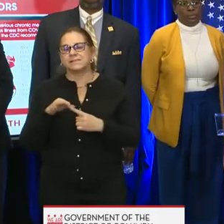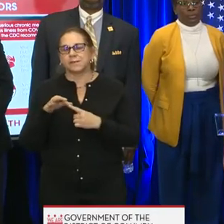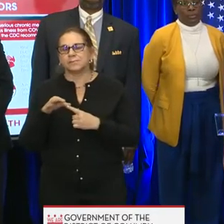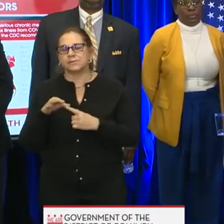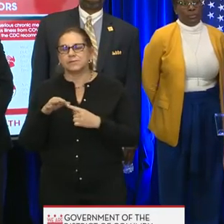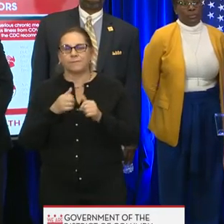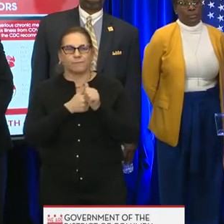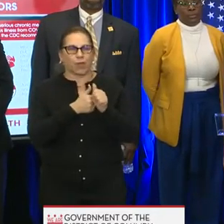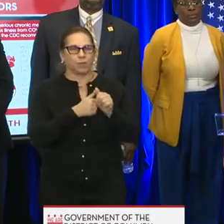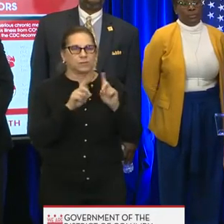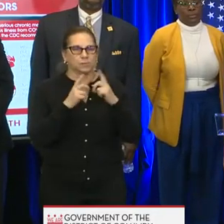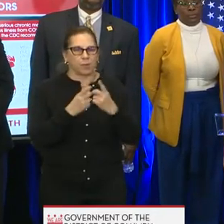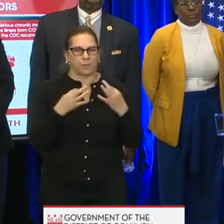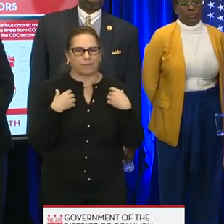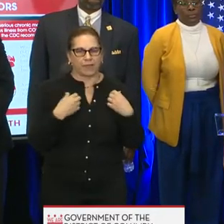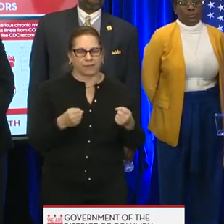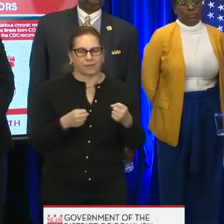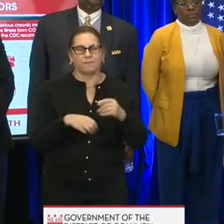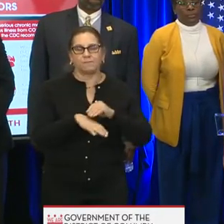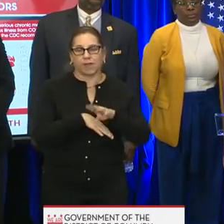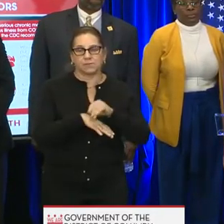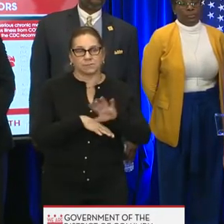guidance.